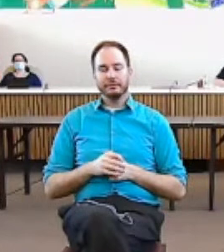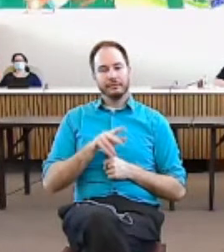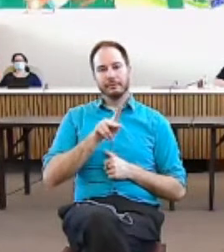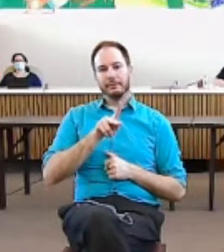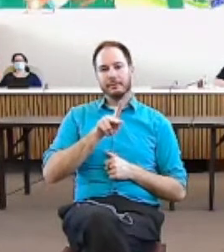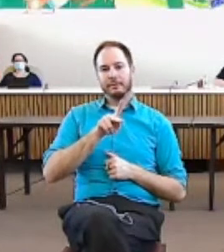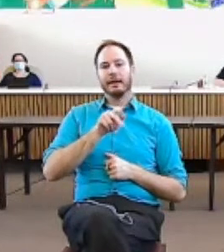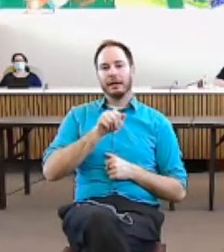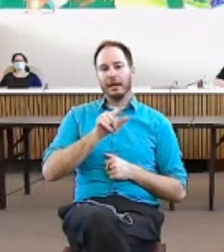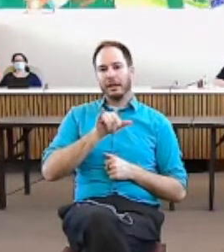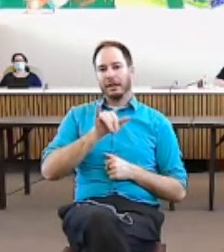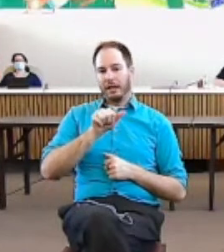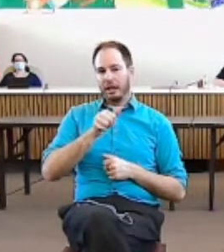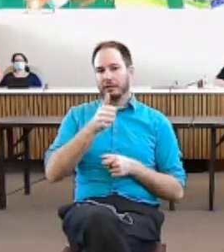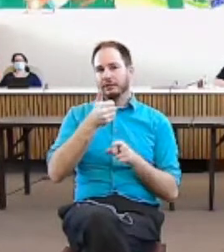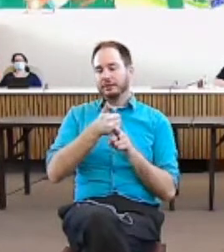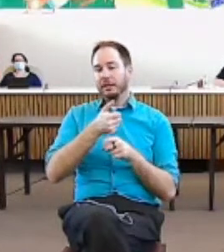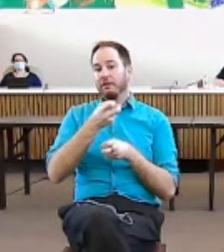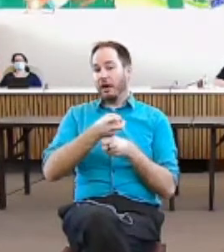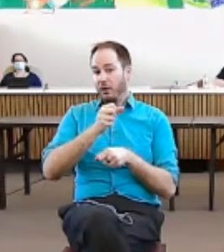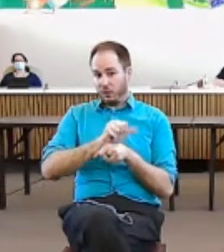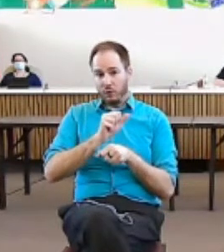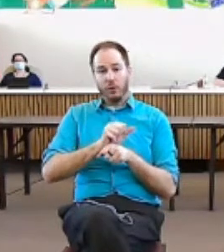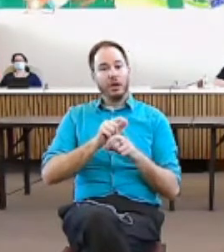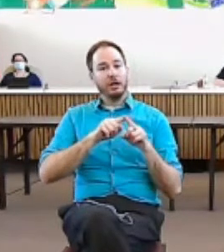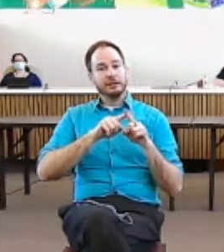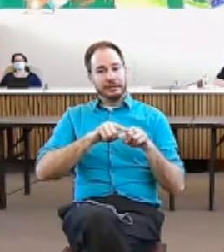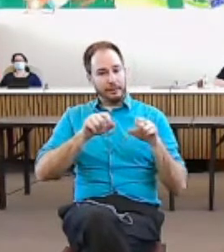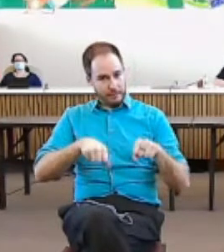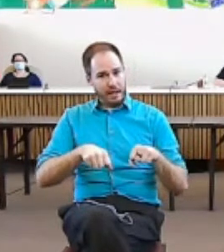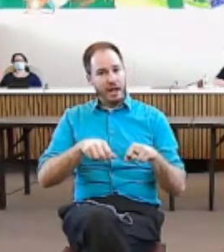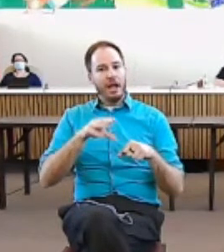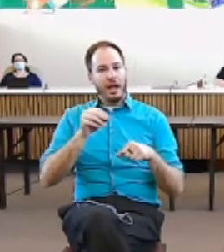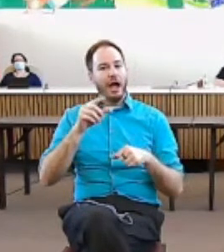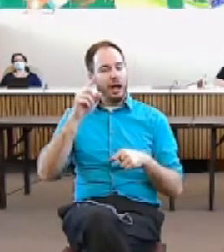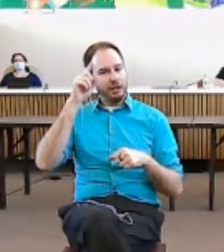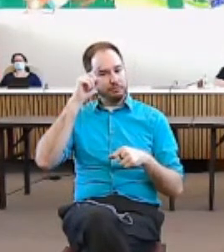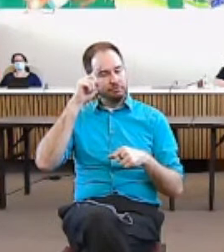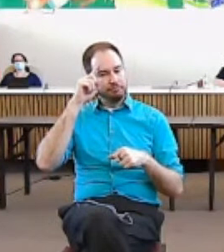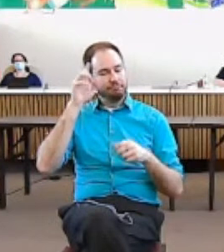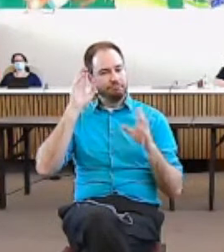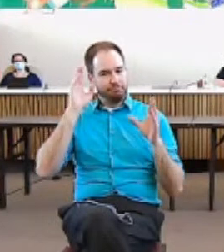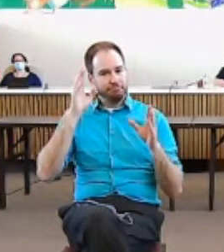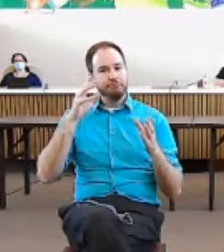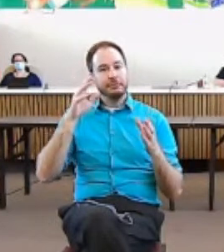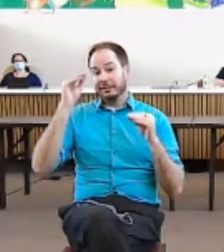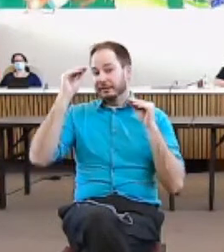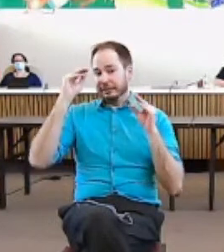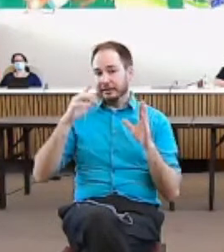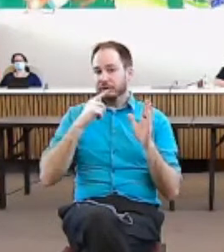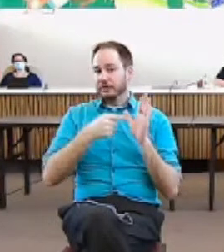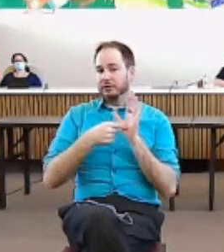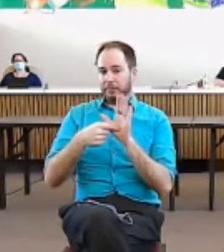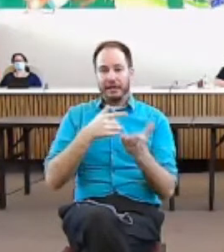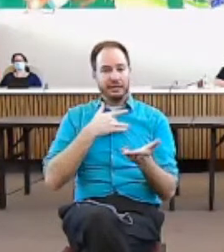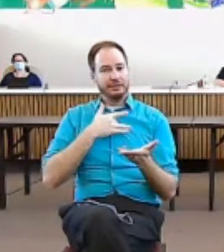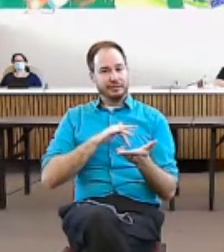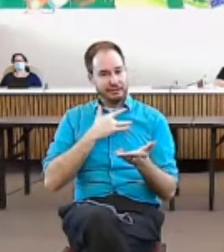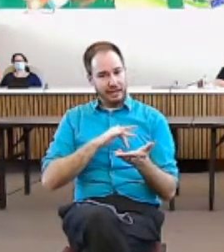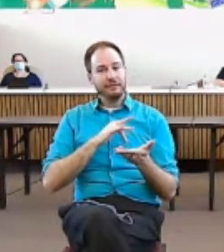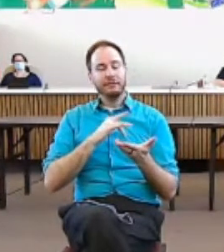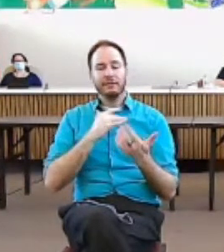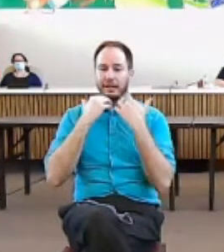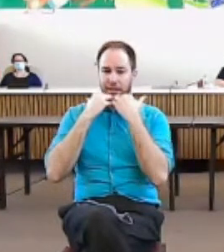Kayla is hardworking, dependable, and conscientious. Her teachers say that she displays sensitivity, caring,